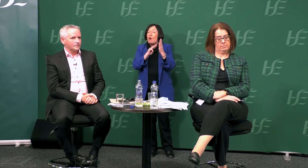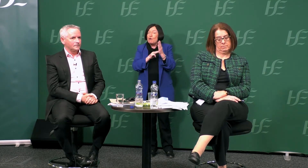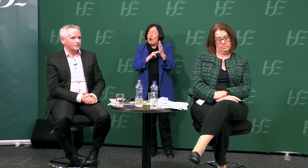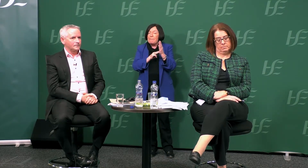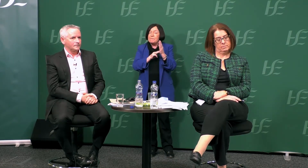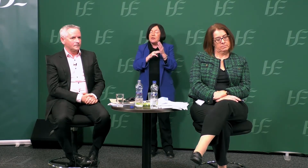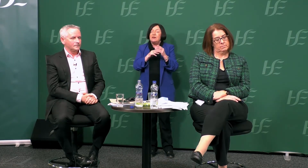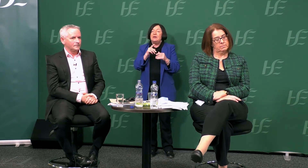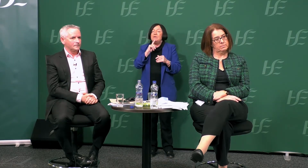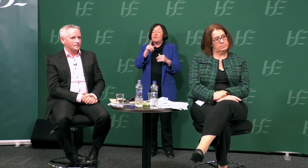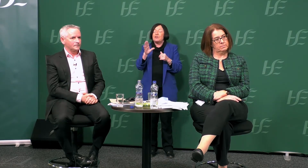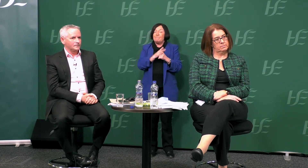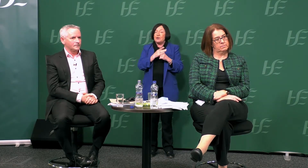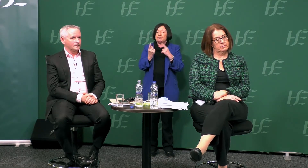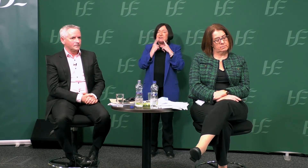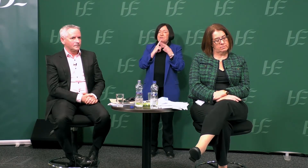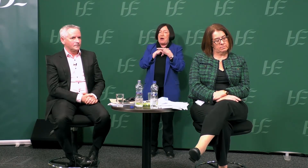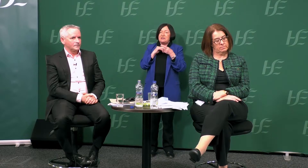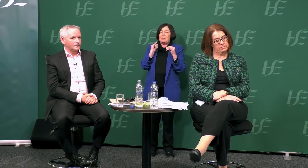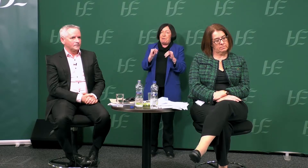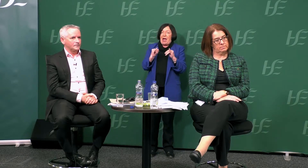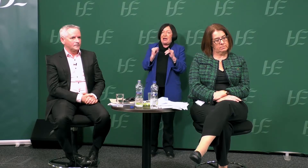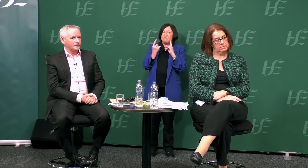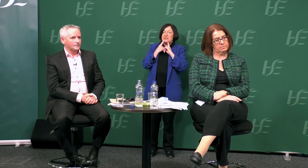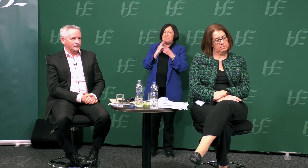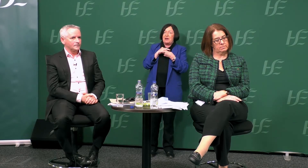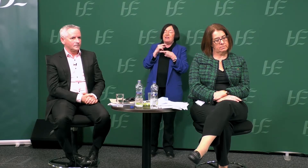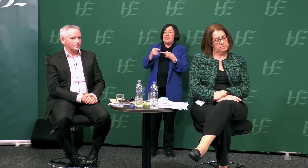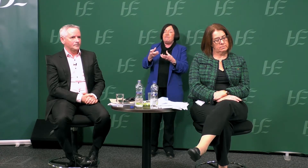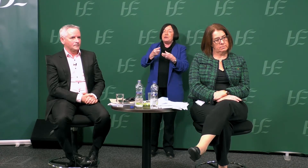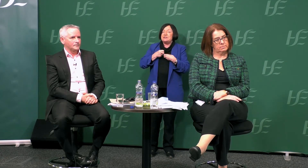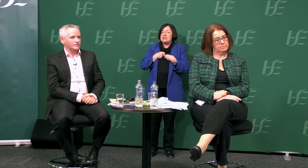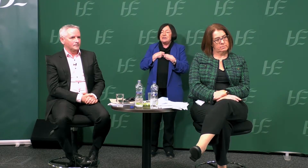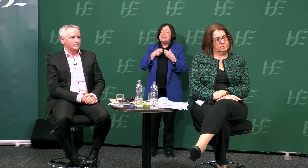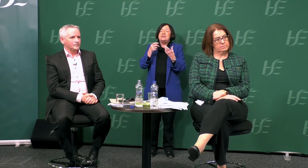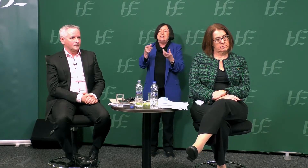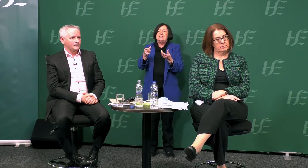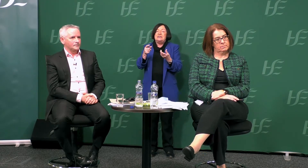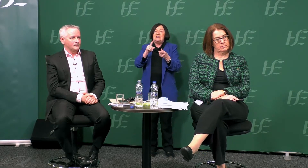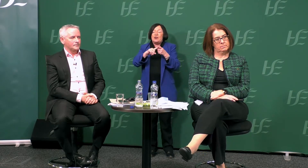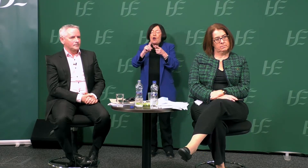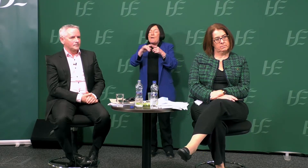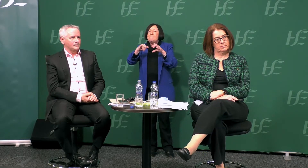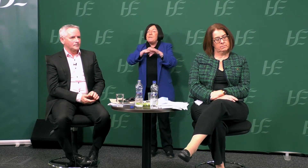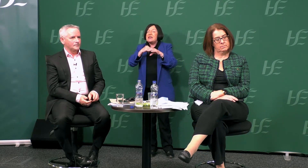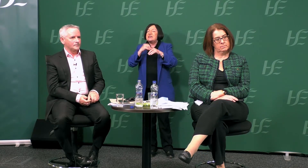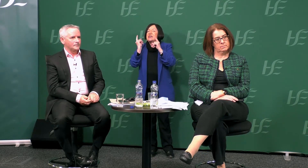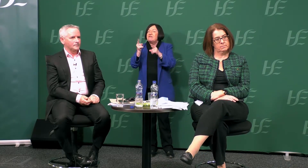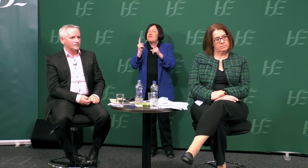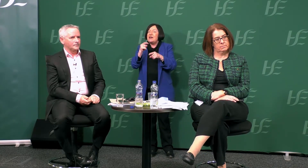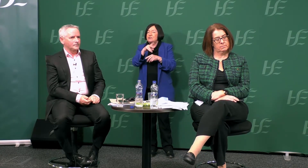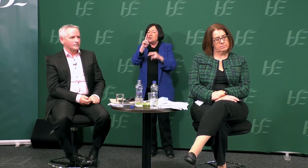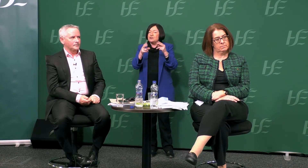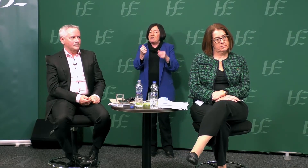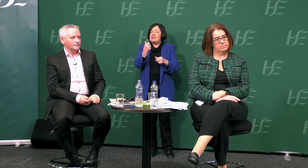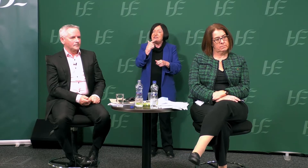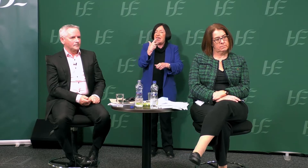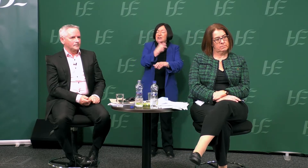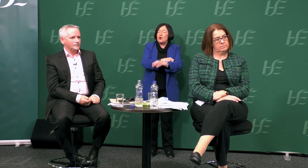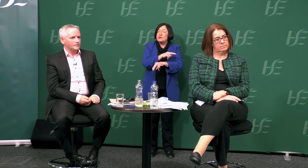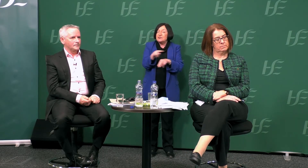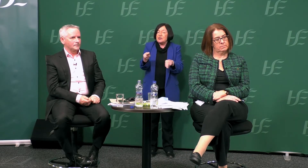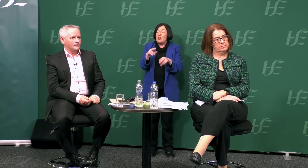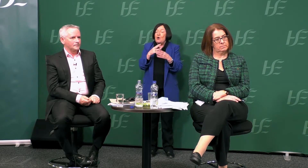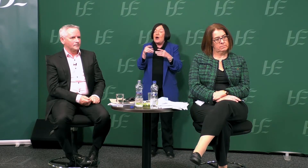the adverse reaction they had has left them, and they've been receiving conflicting medical advice as to whether they should get a second dose. While